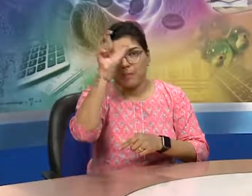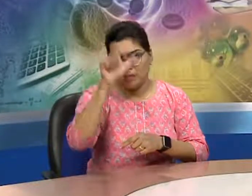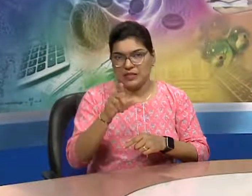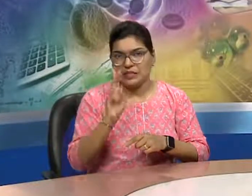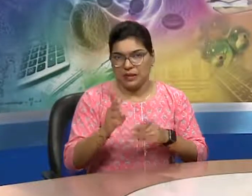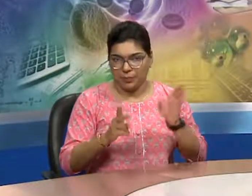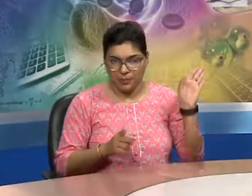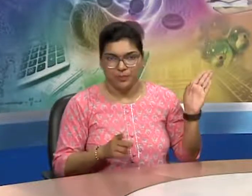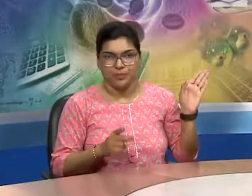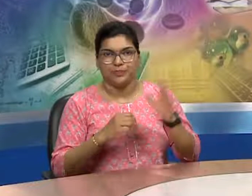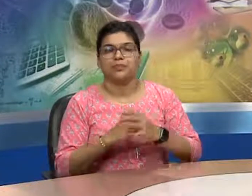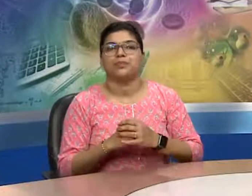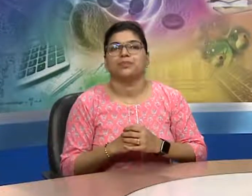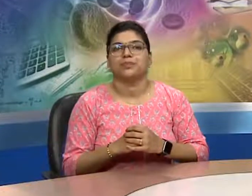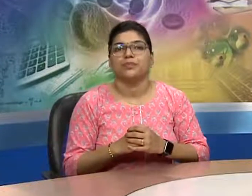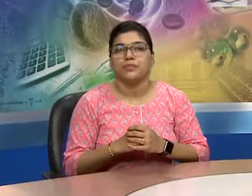was the word